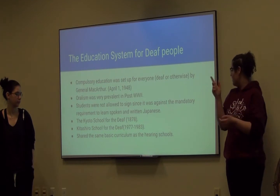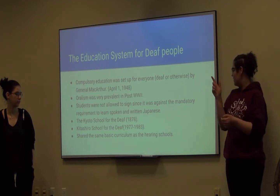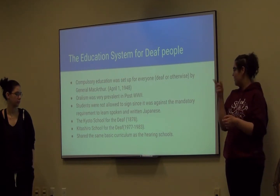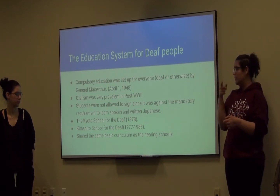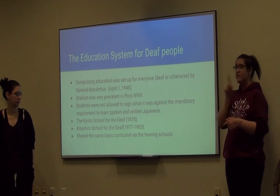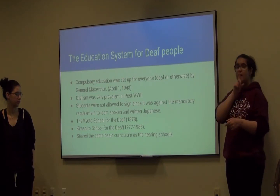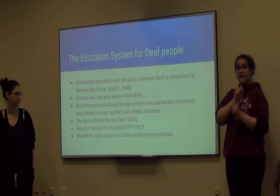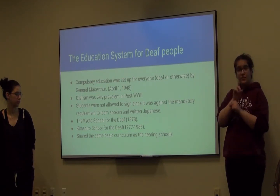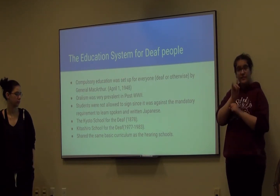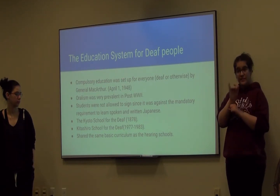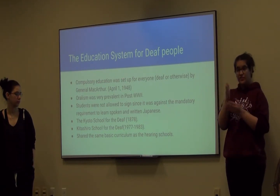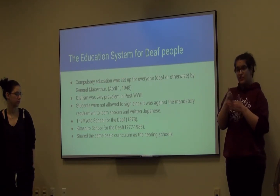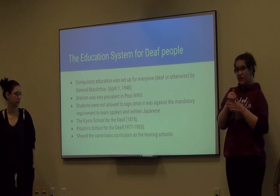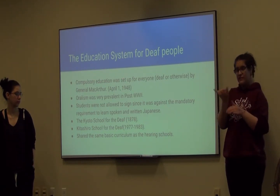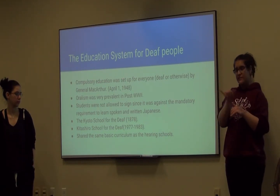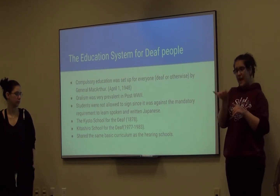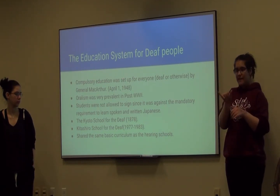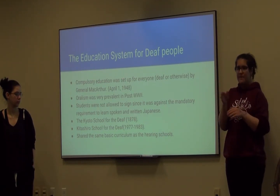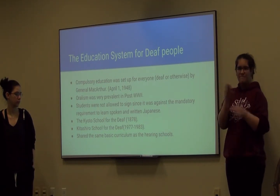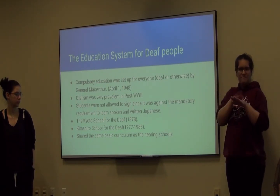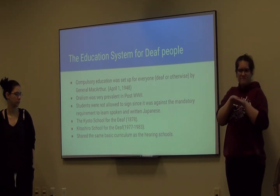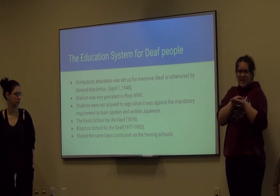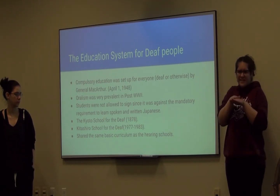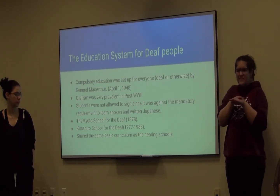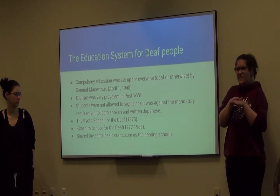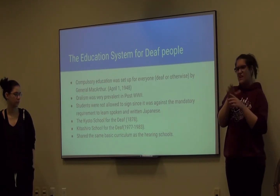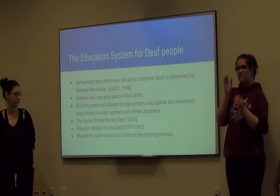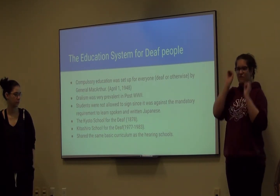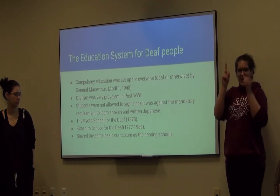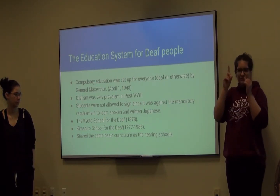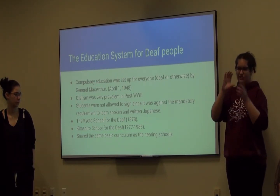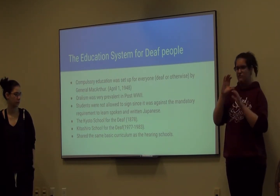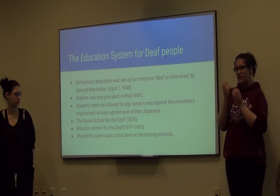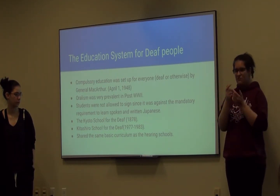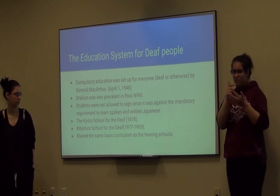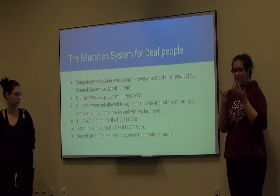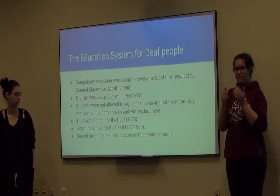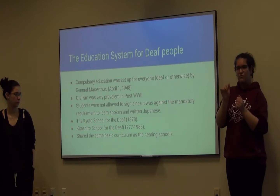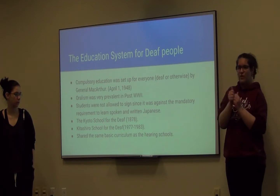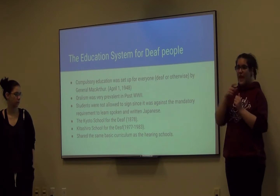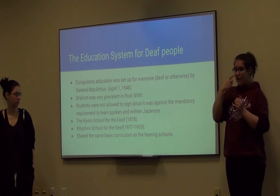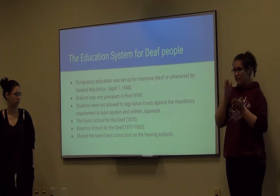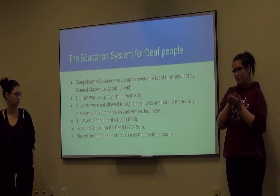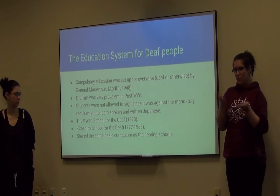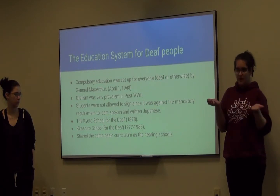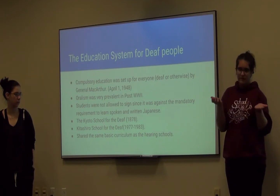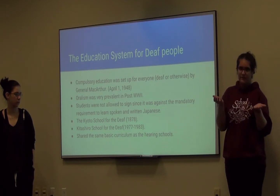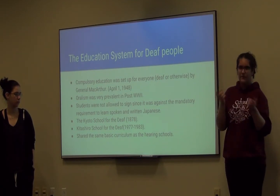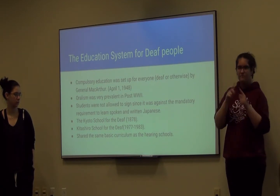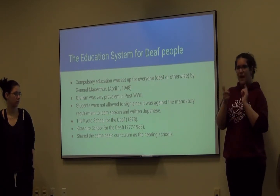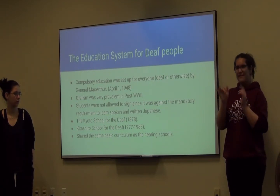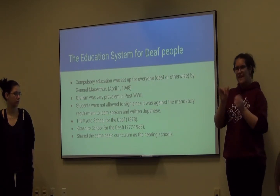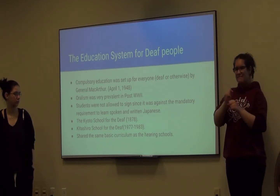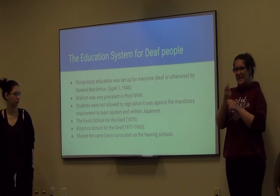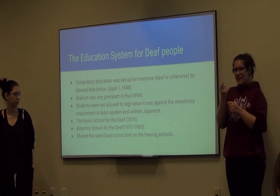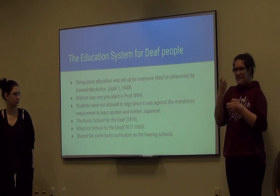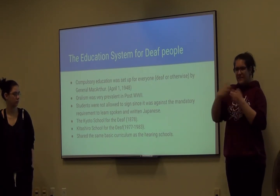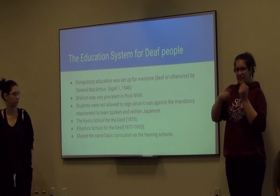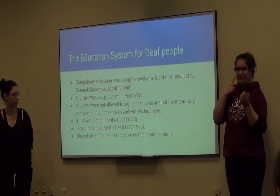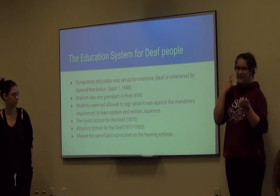dominant in the schools. And they had basically the same curriculum and the same education as their hearing